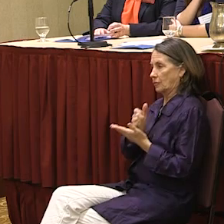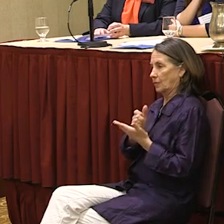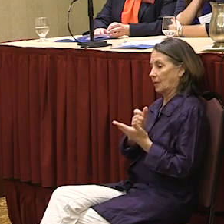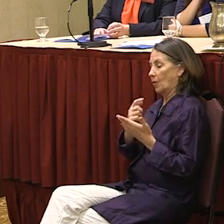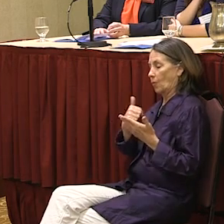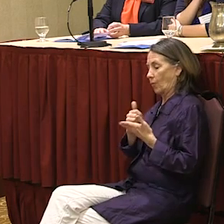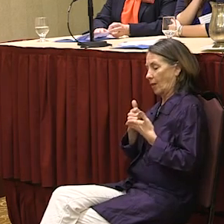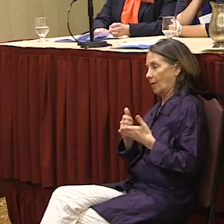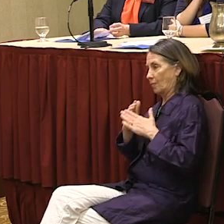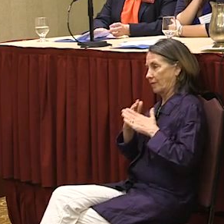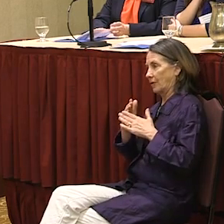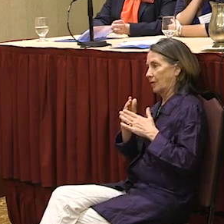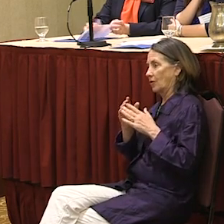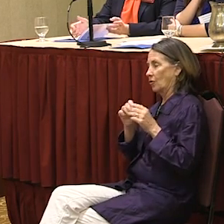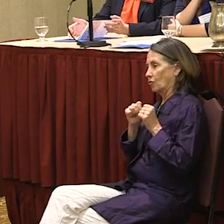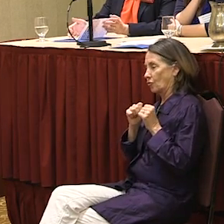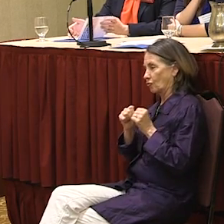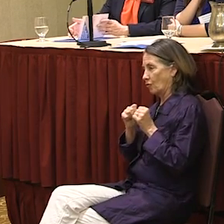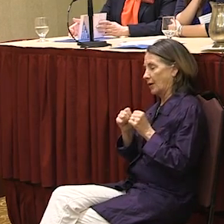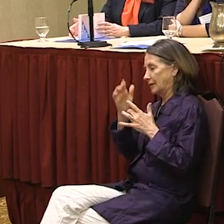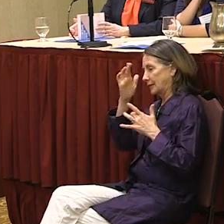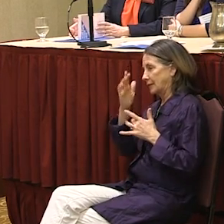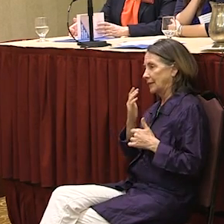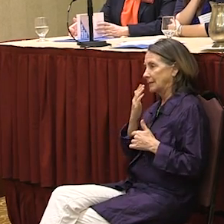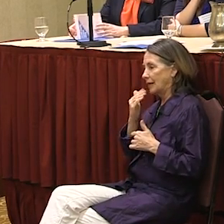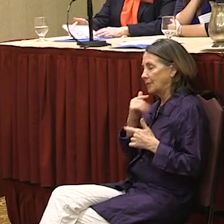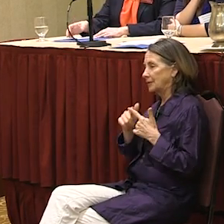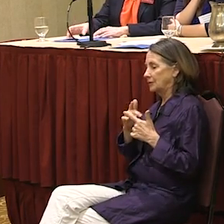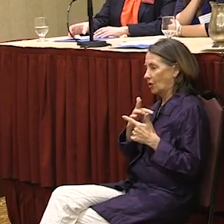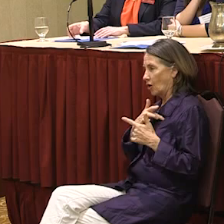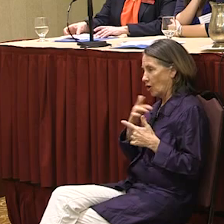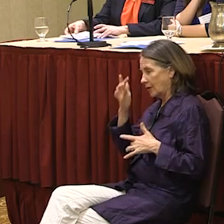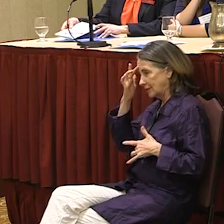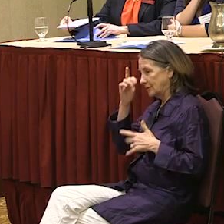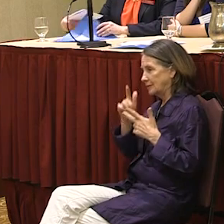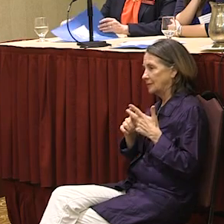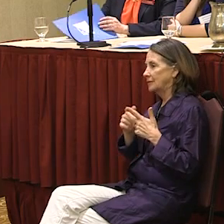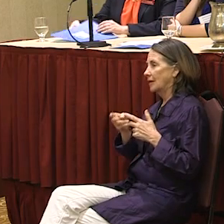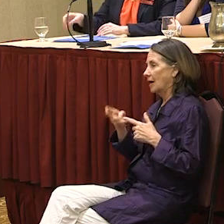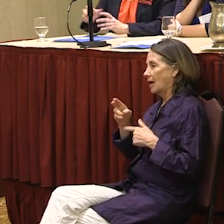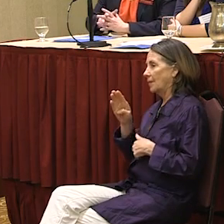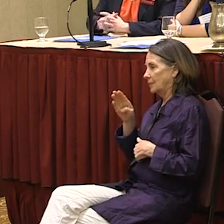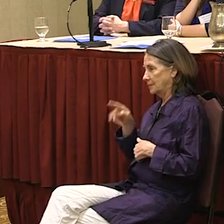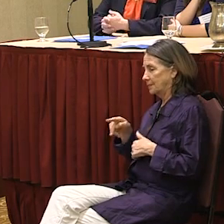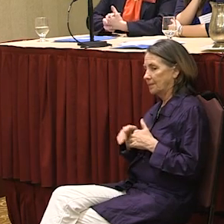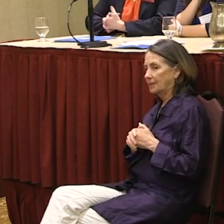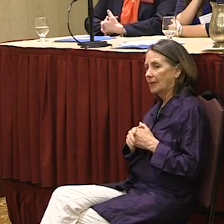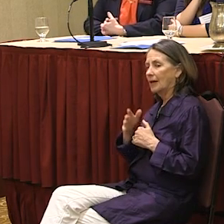prevent chronic conditions like type 2 diabetes, heart disease, and hypertension. For providers, it also supports